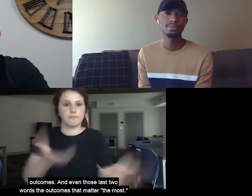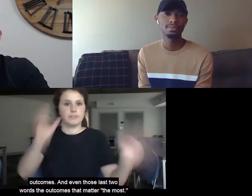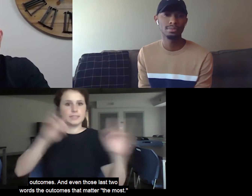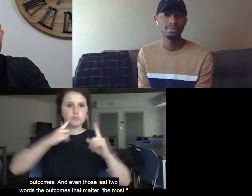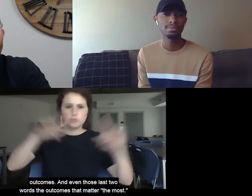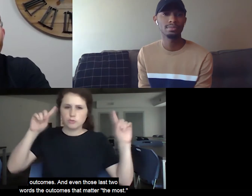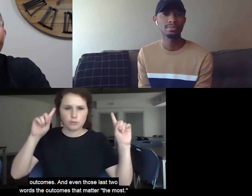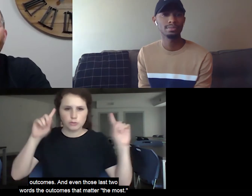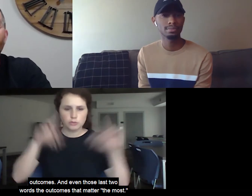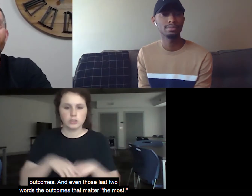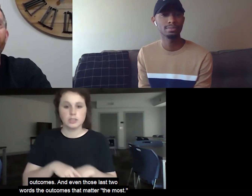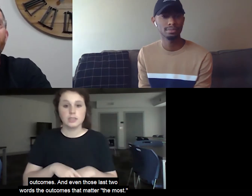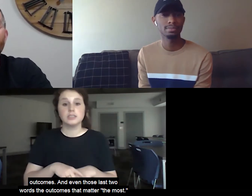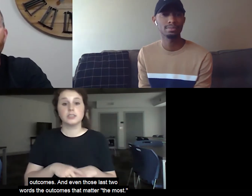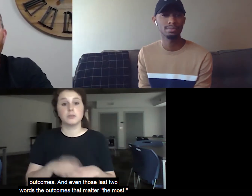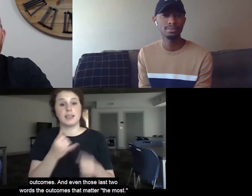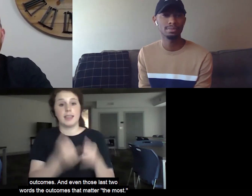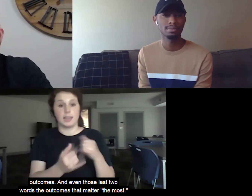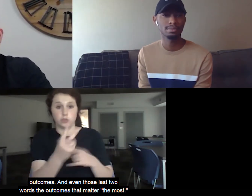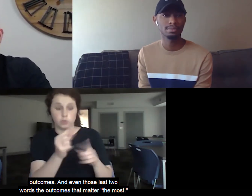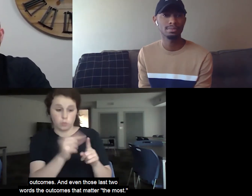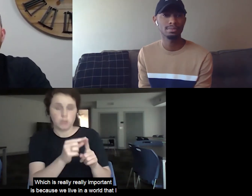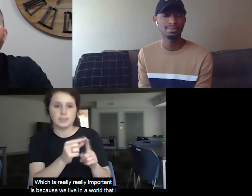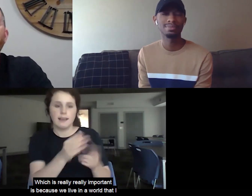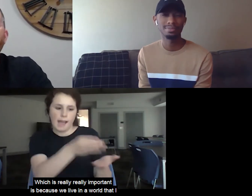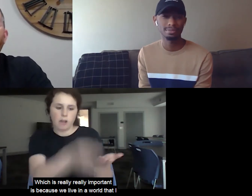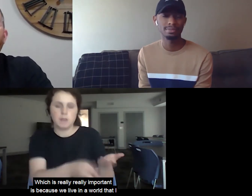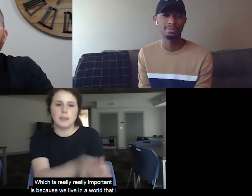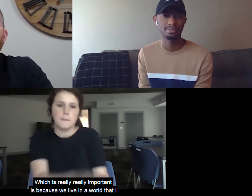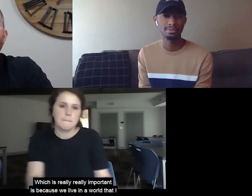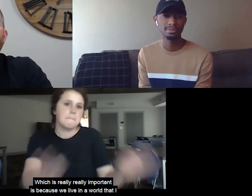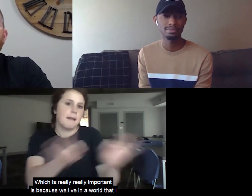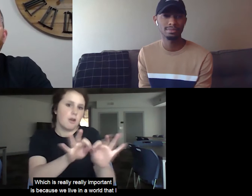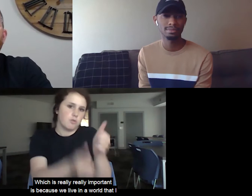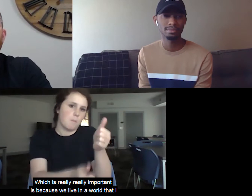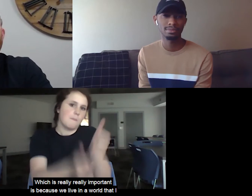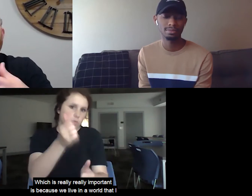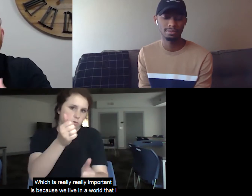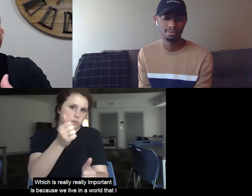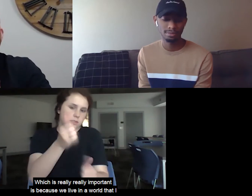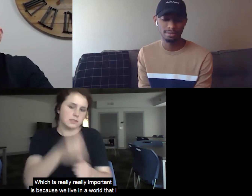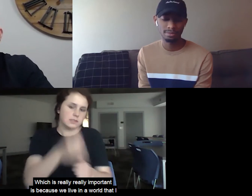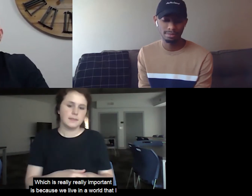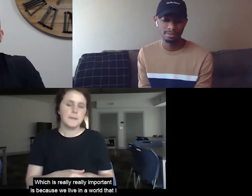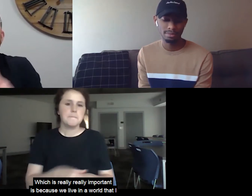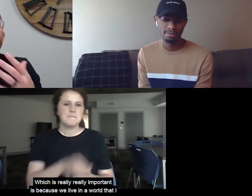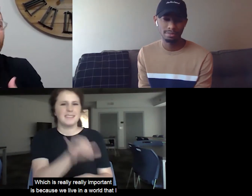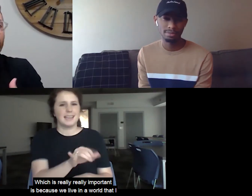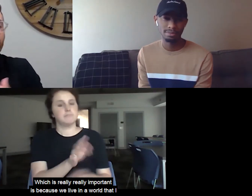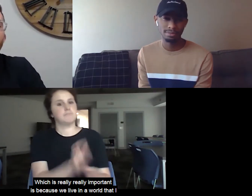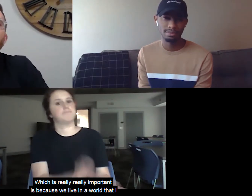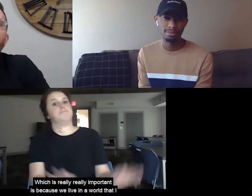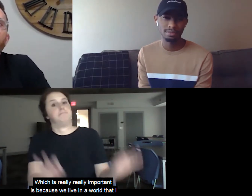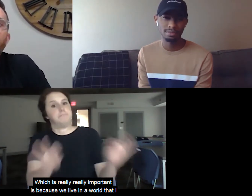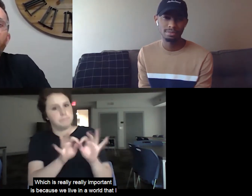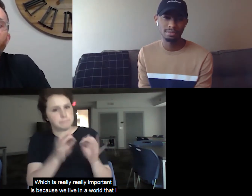and even those last two words, outcomes that matter the most, Mhm. which is really important, is